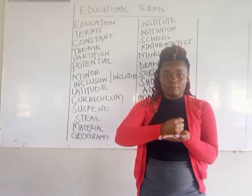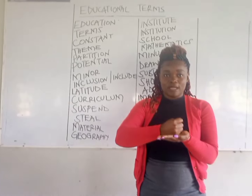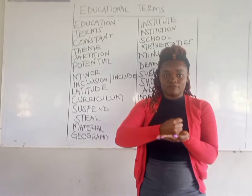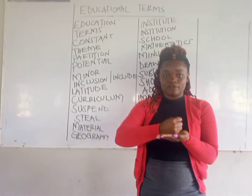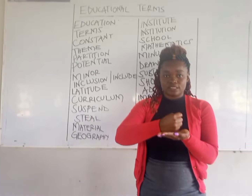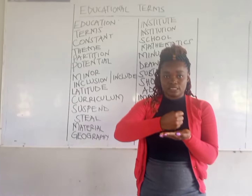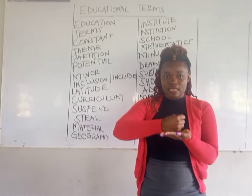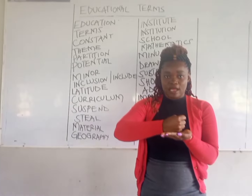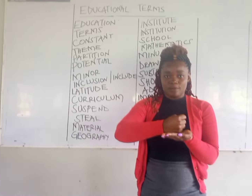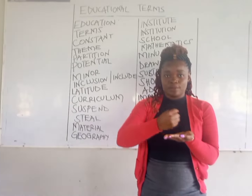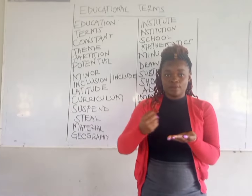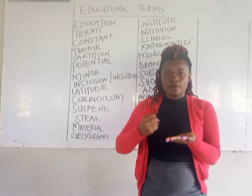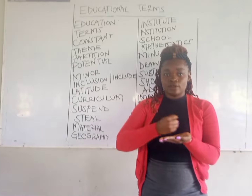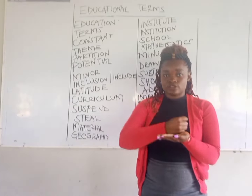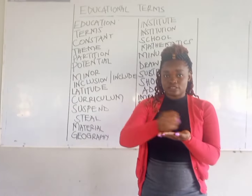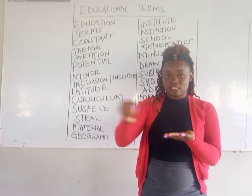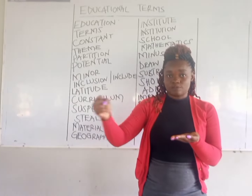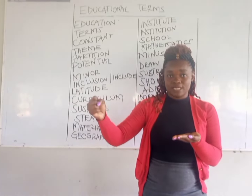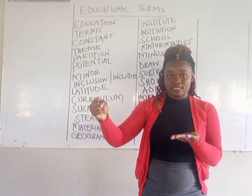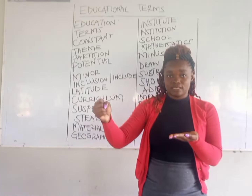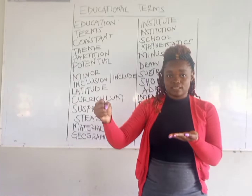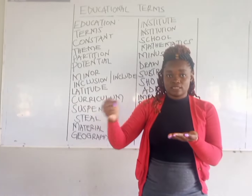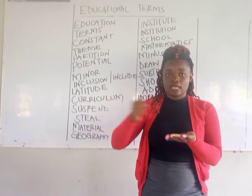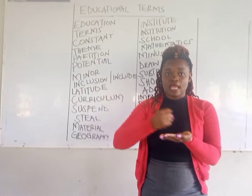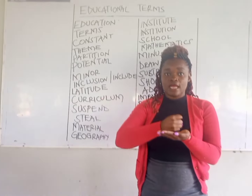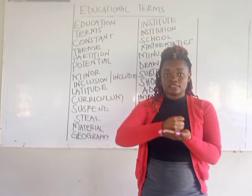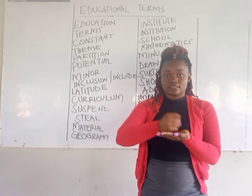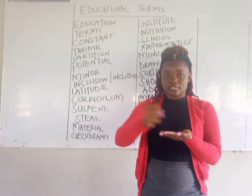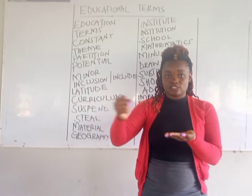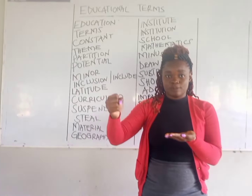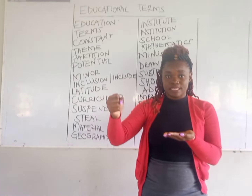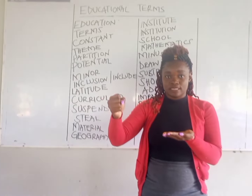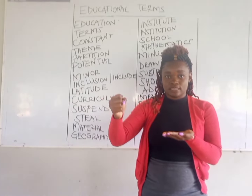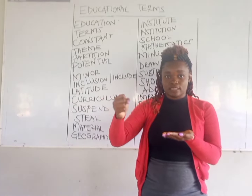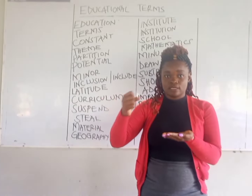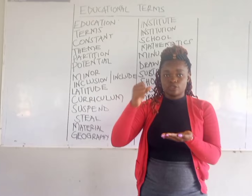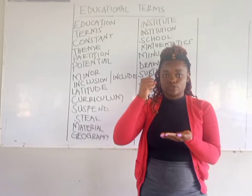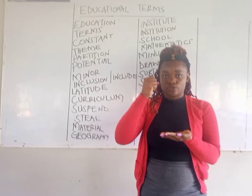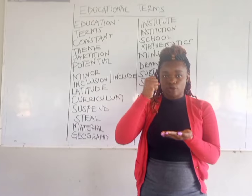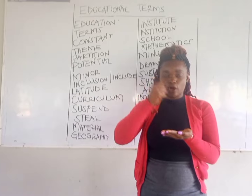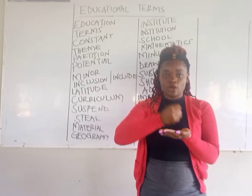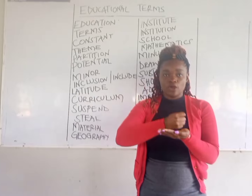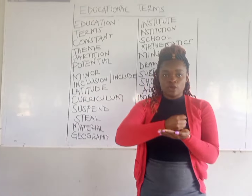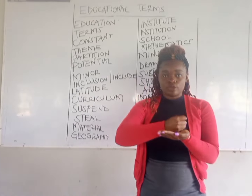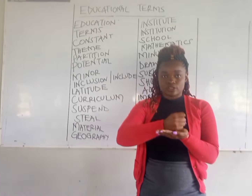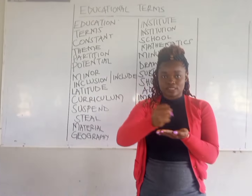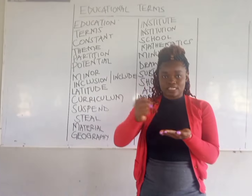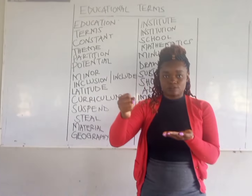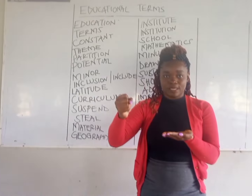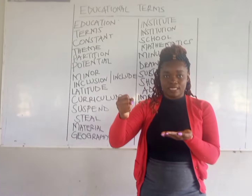palm facing up. Suspend. Suspend. So, suspend.